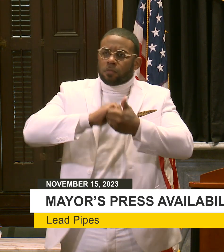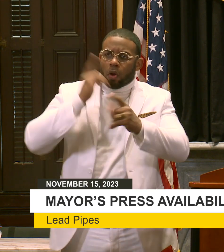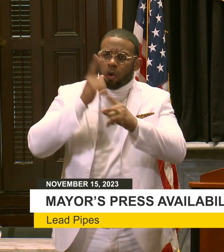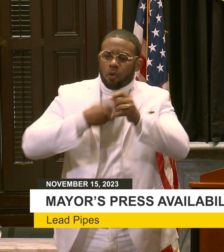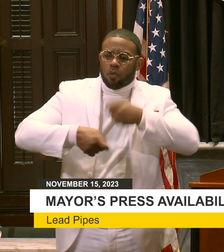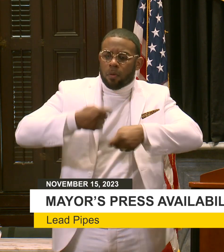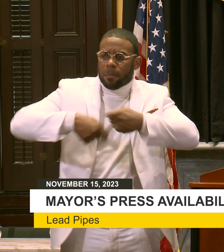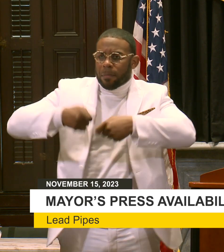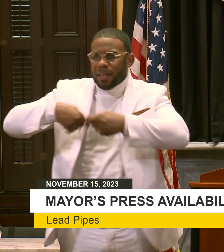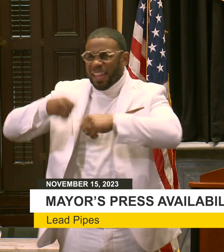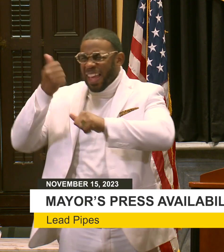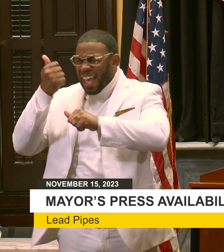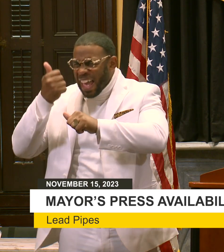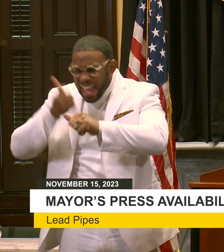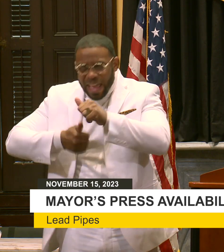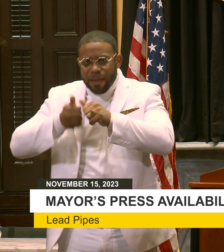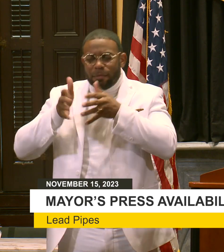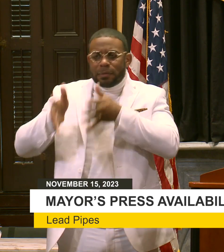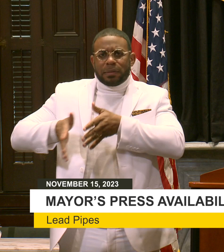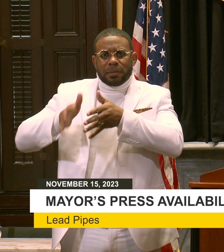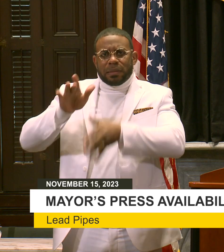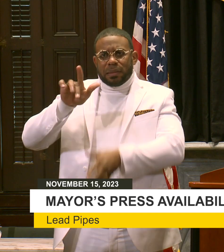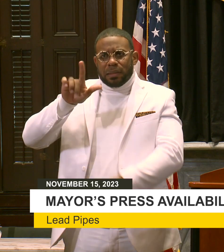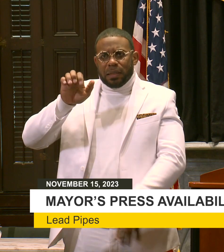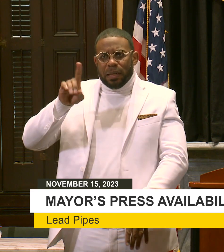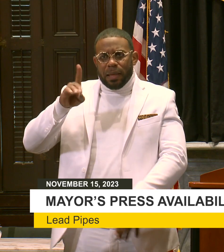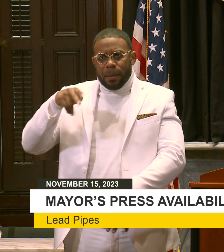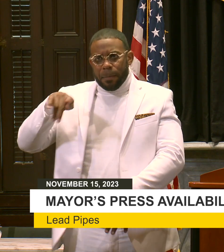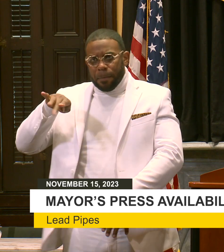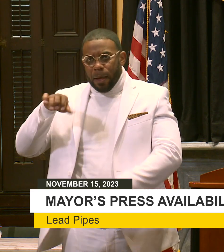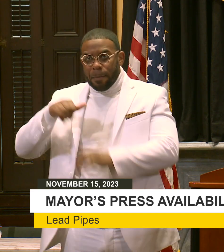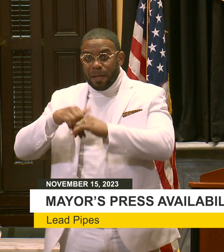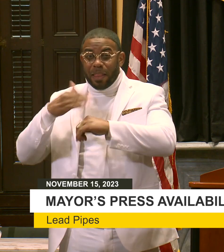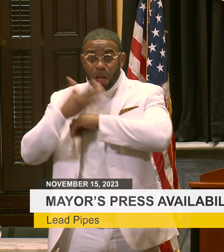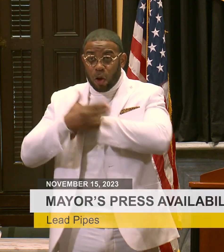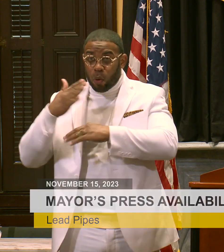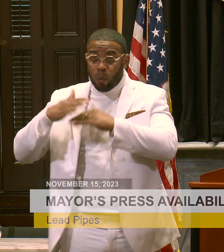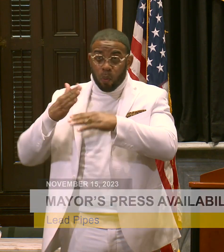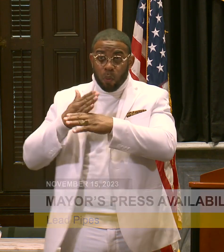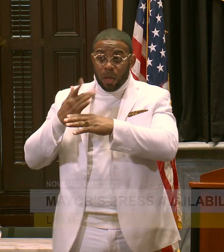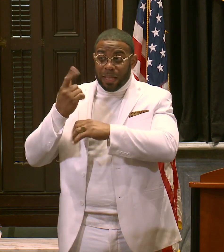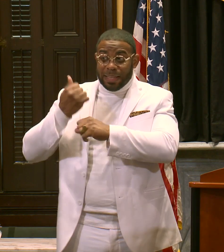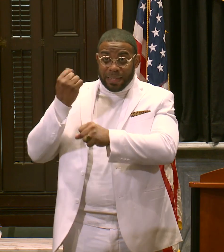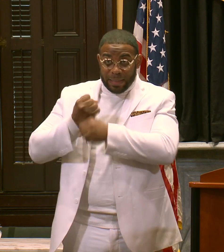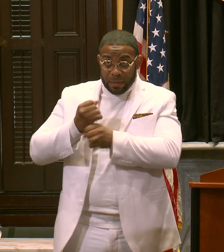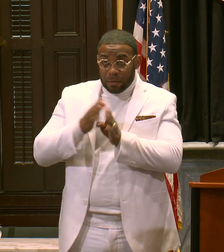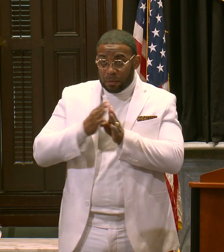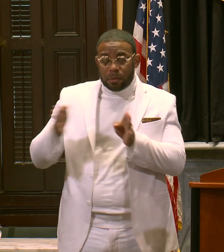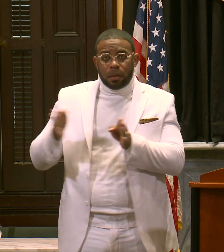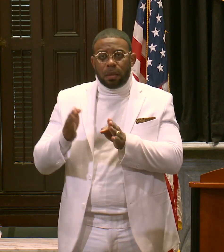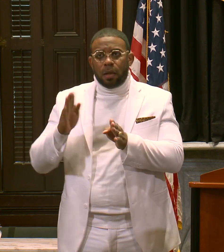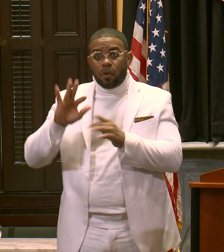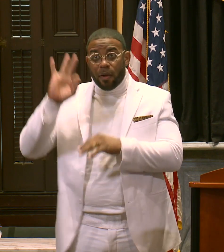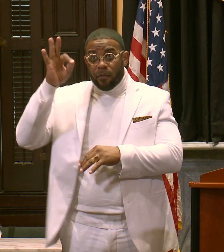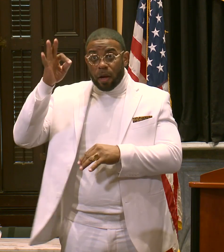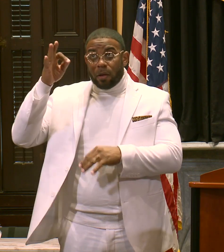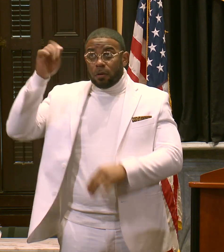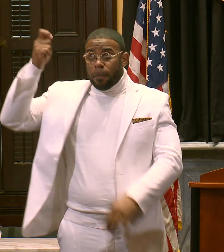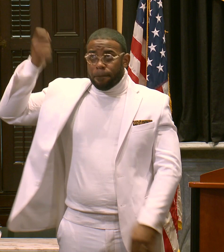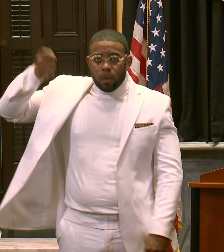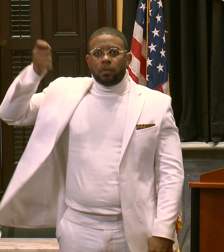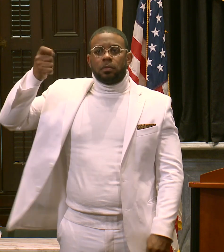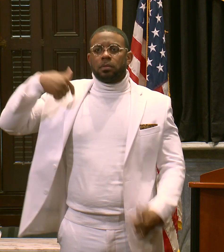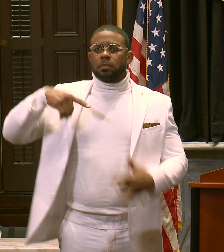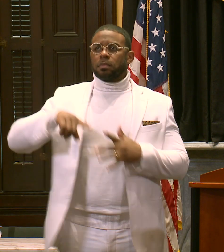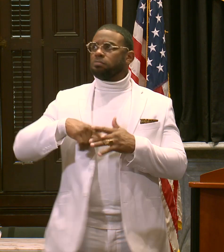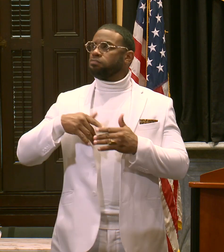of replacing every single remaining live pipe in the country within a decade. As soon as the federal guidance came down, we